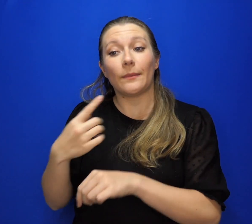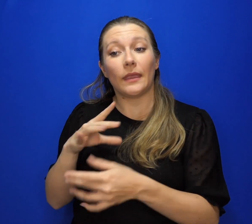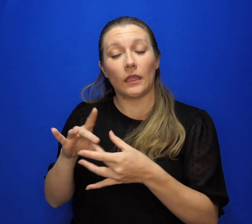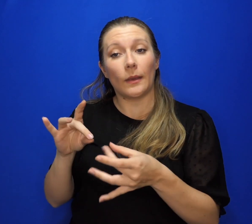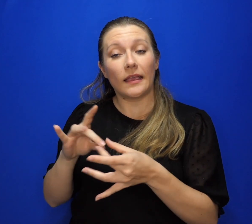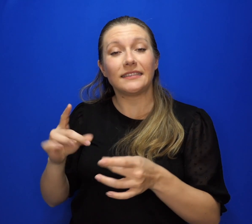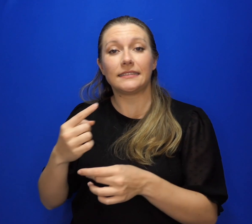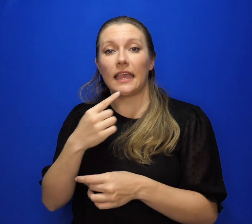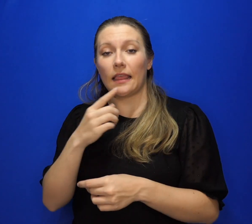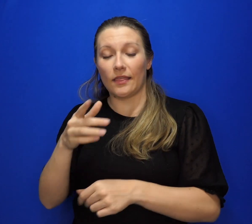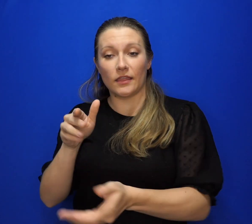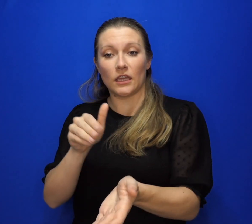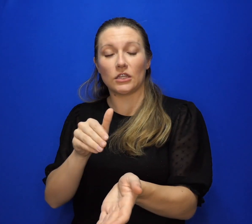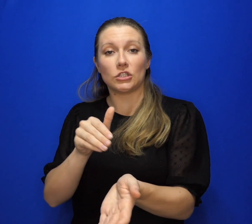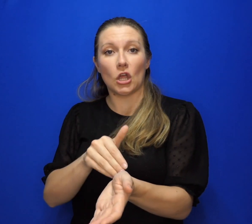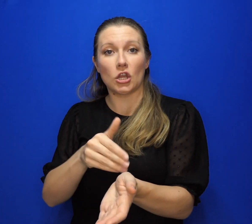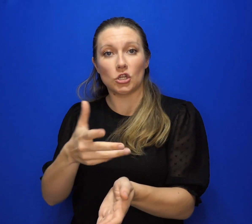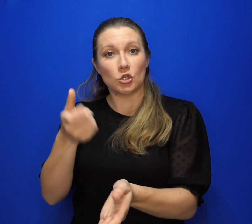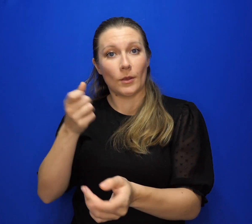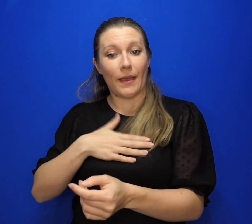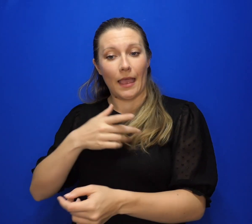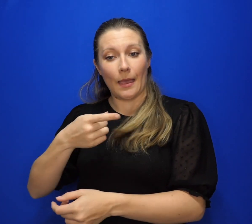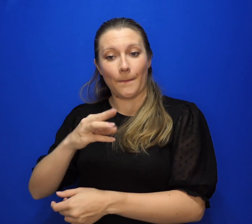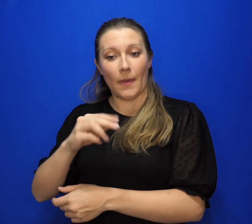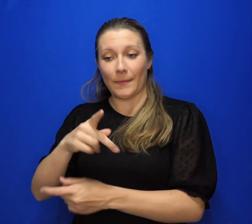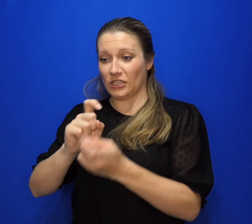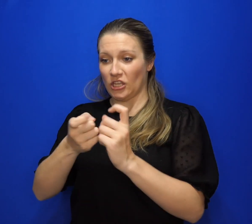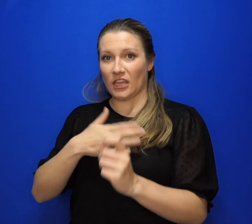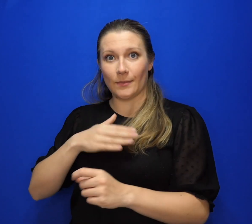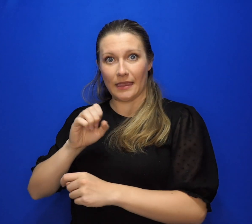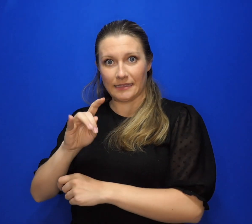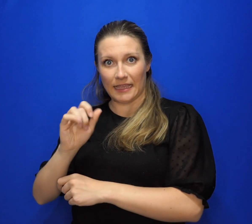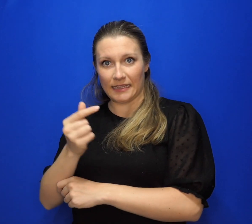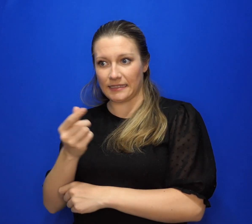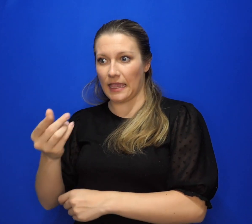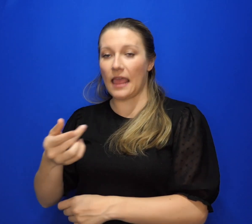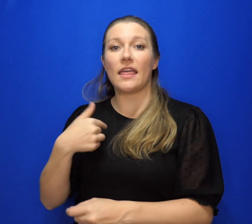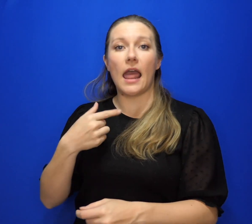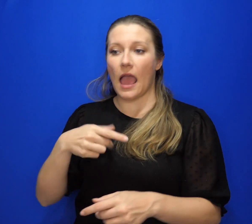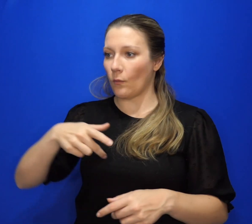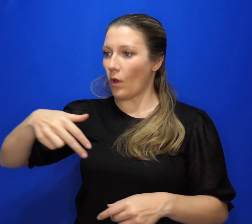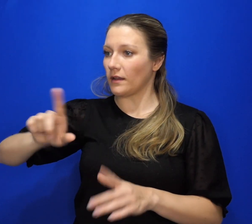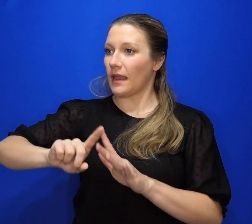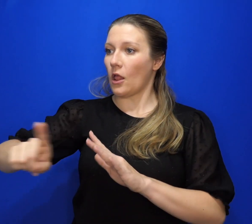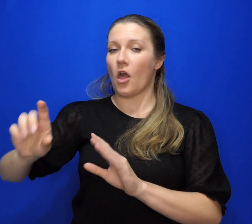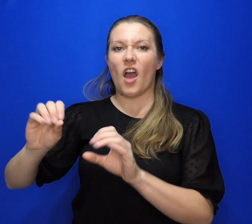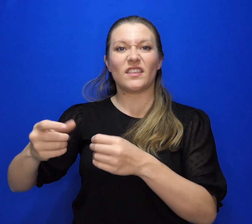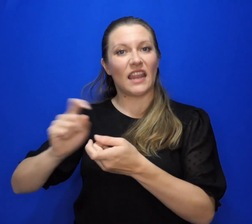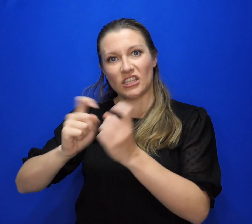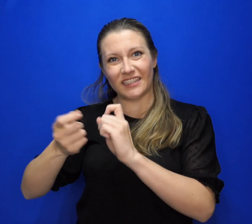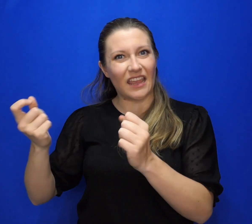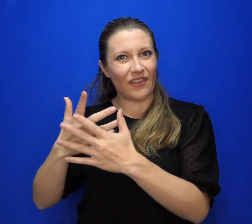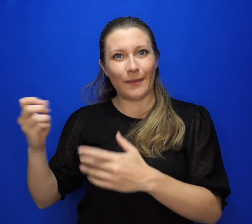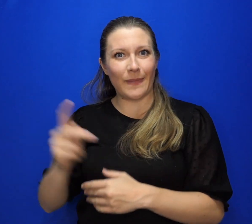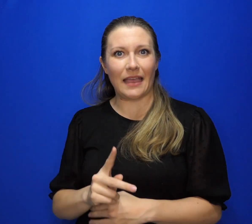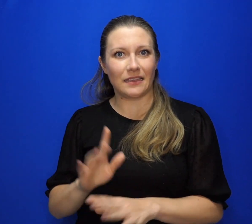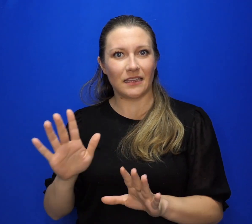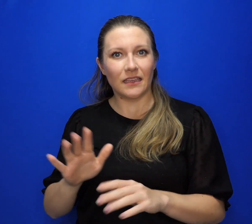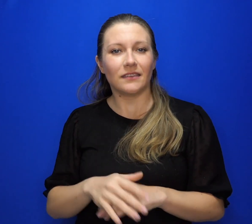them, walked out of the office, put them all back, and kept going, right? But again, if you're newly diagnosed and you hear